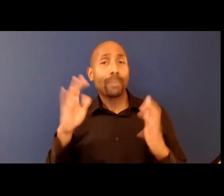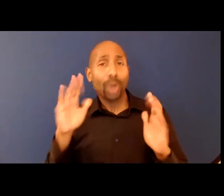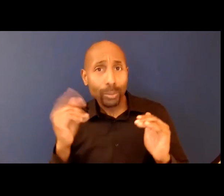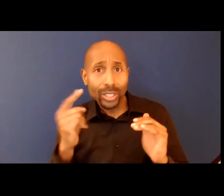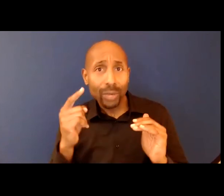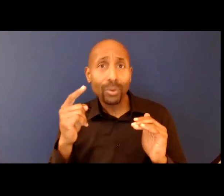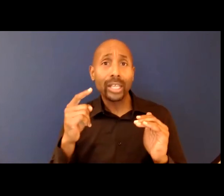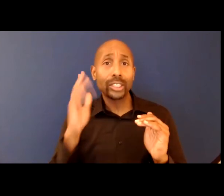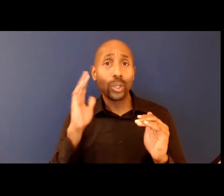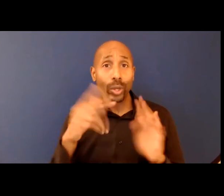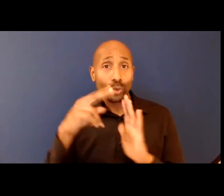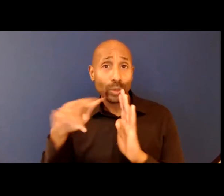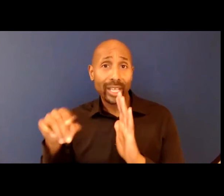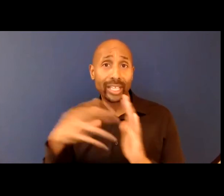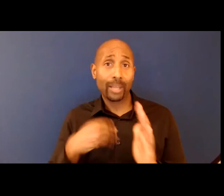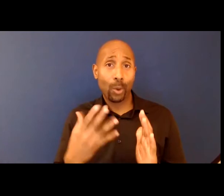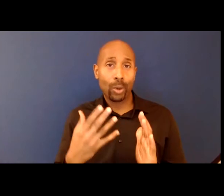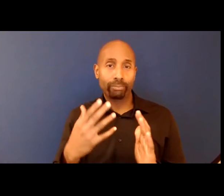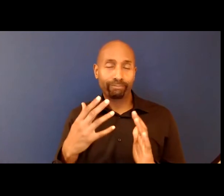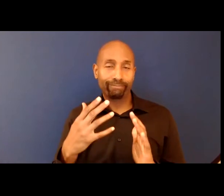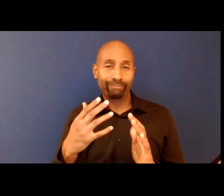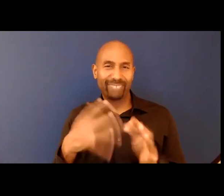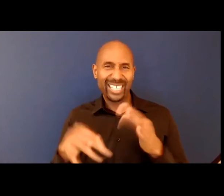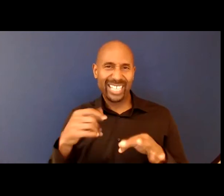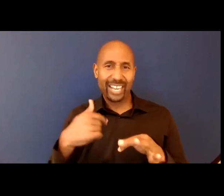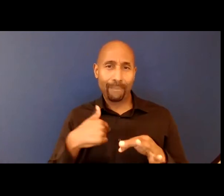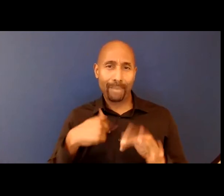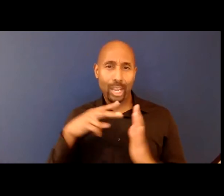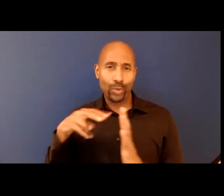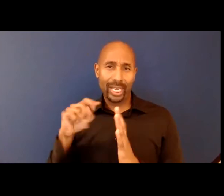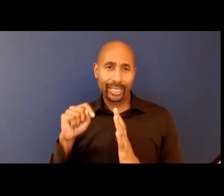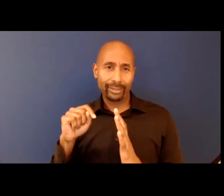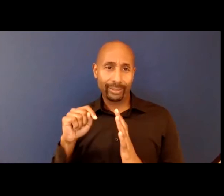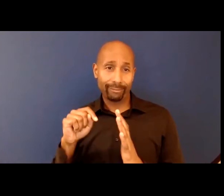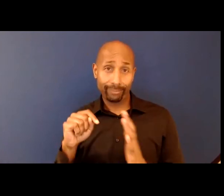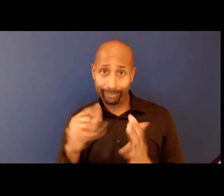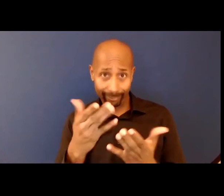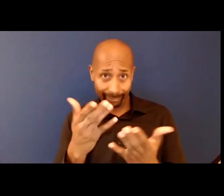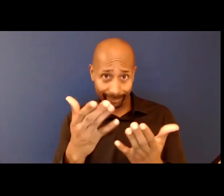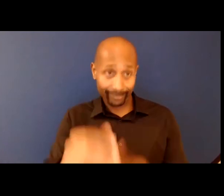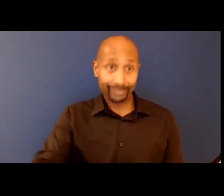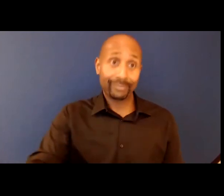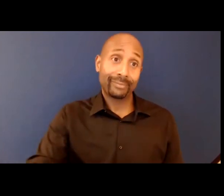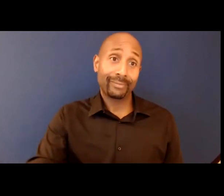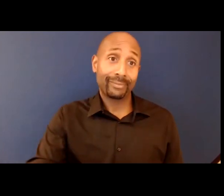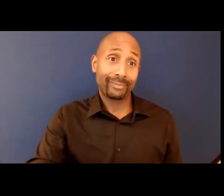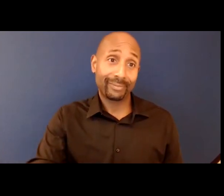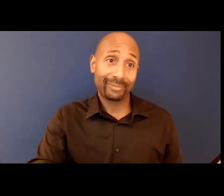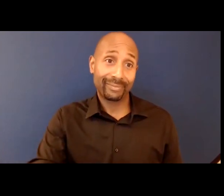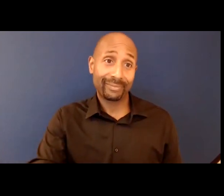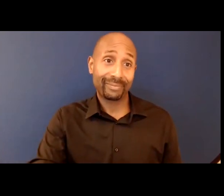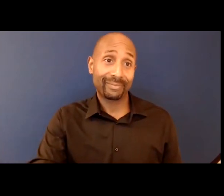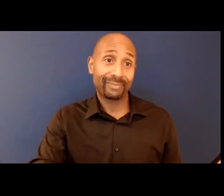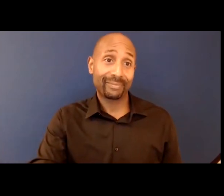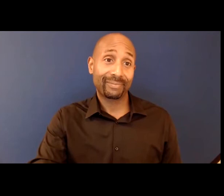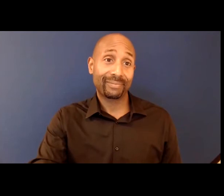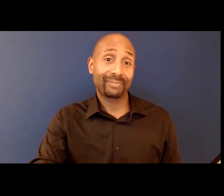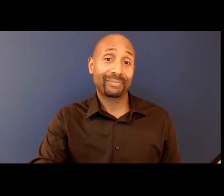instead of me. But if no one jumps in, you're going to be stuck with my voice again.